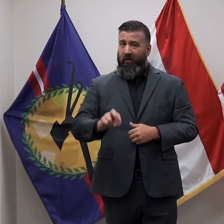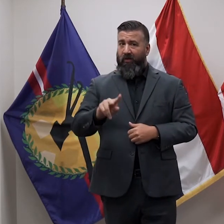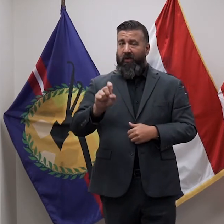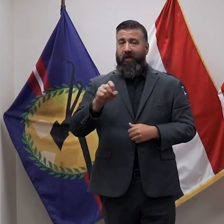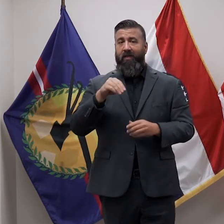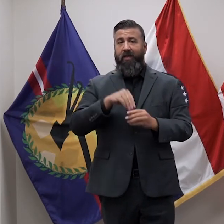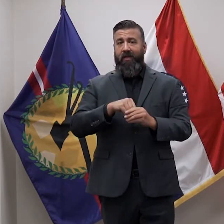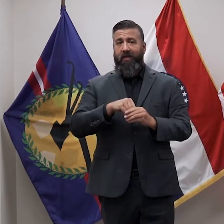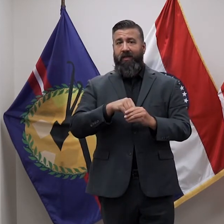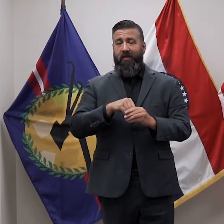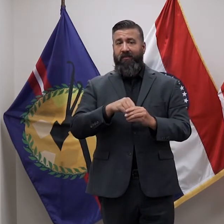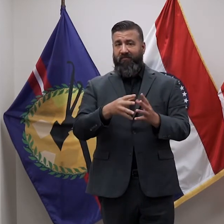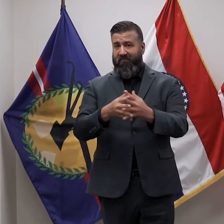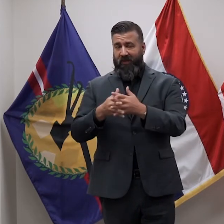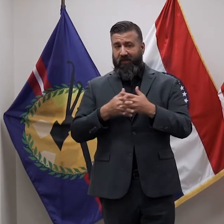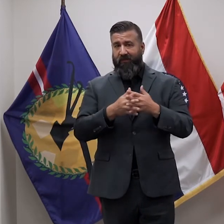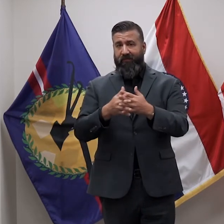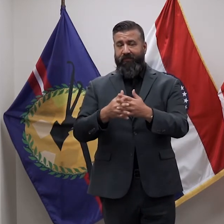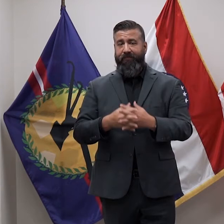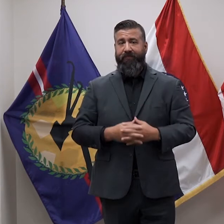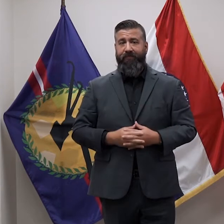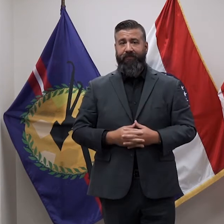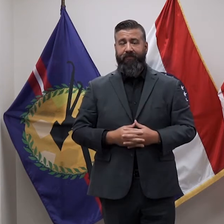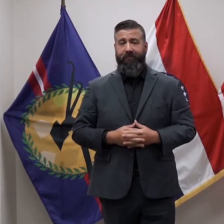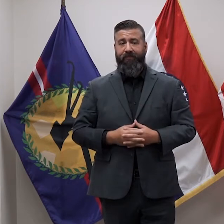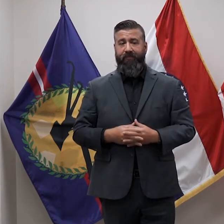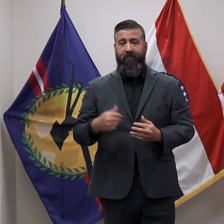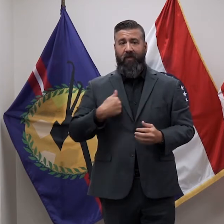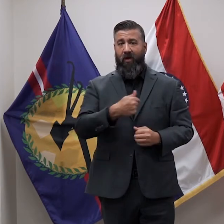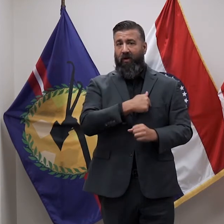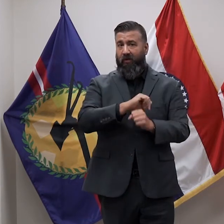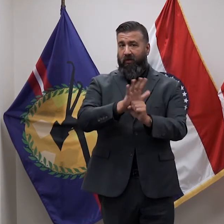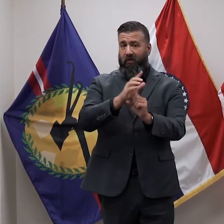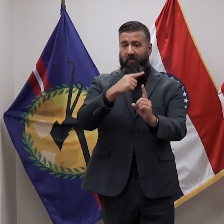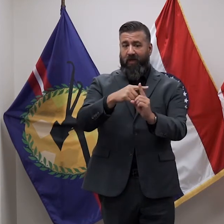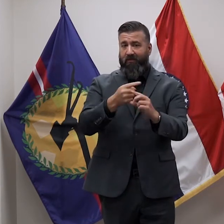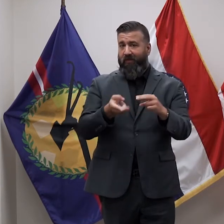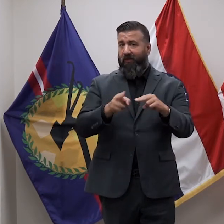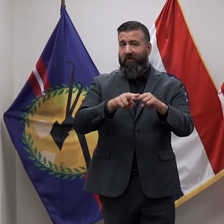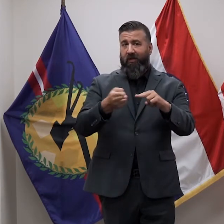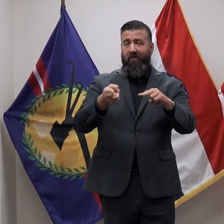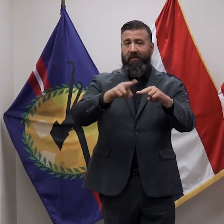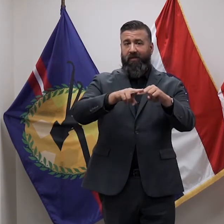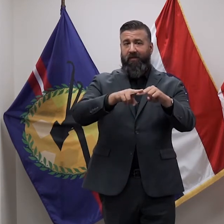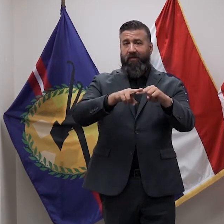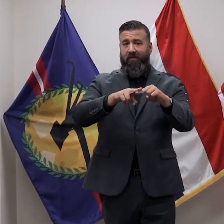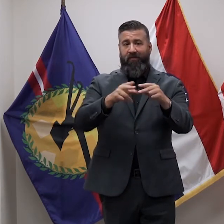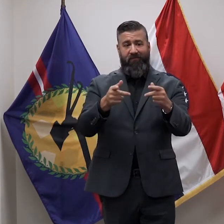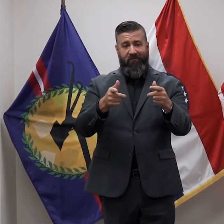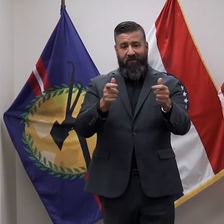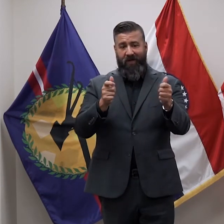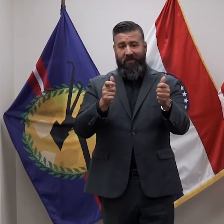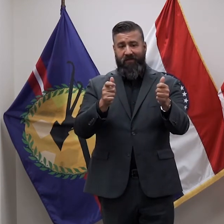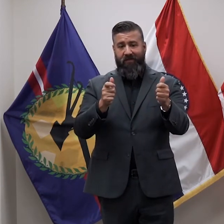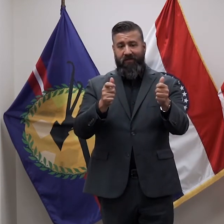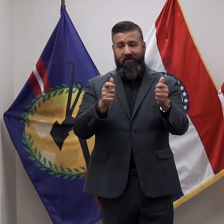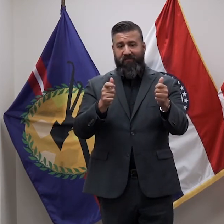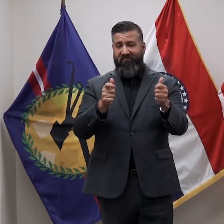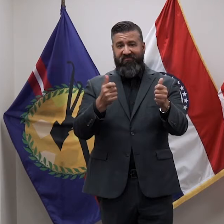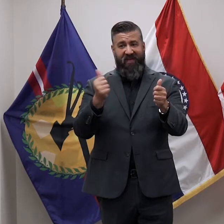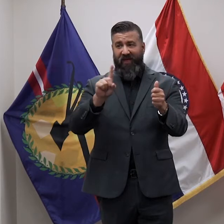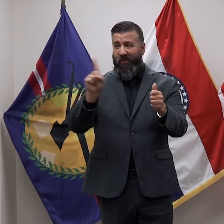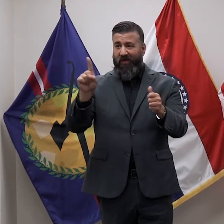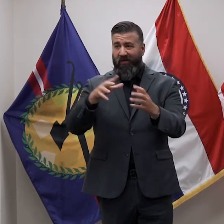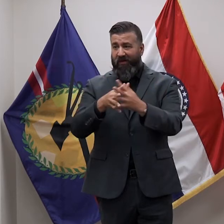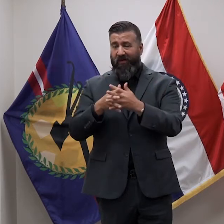in the country, has one of the lowest vaccination rates in the country. Our cases are climbing as fast as just about anywhere